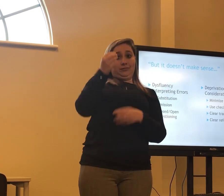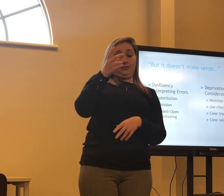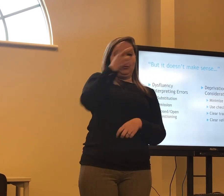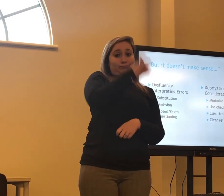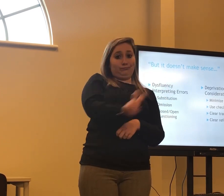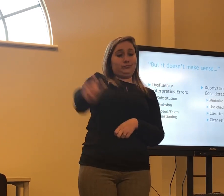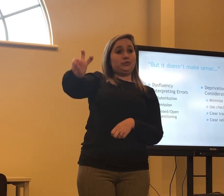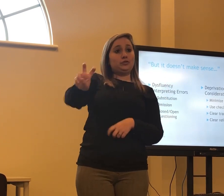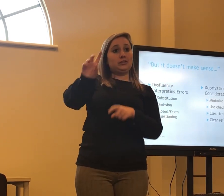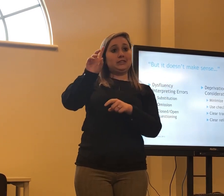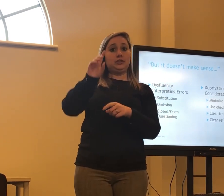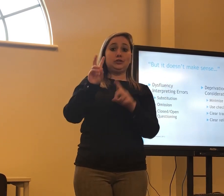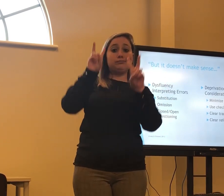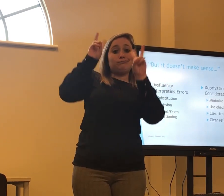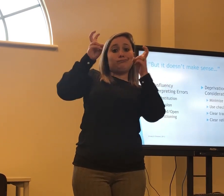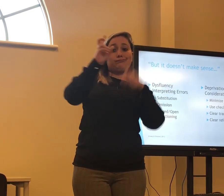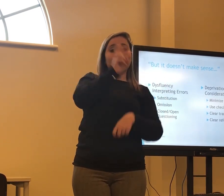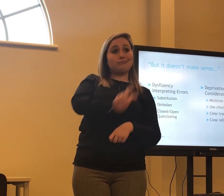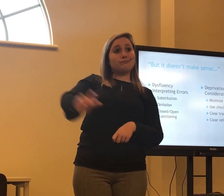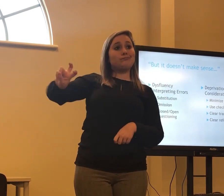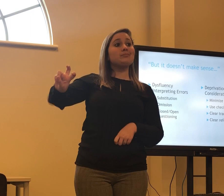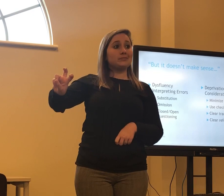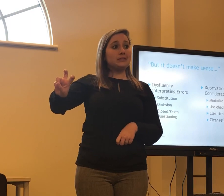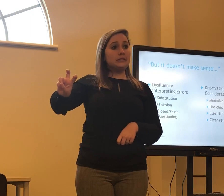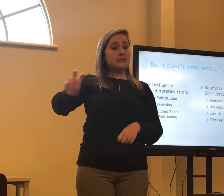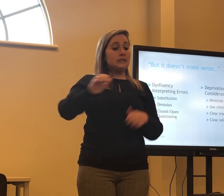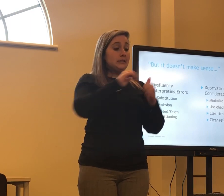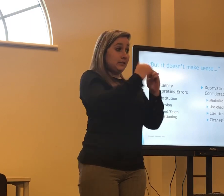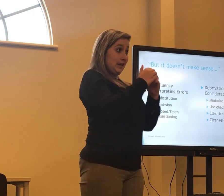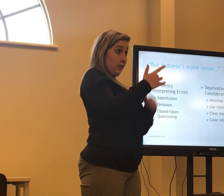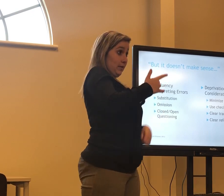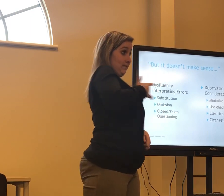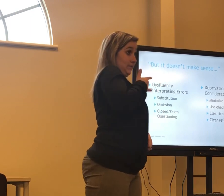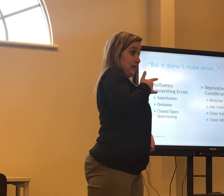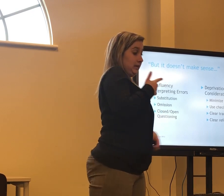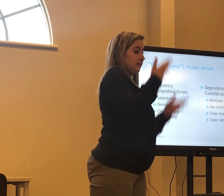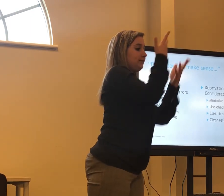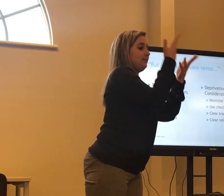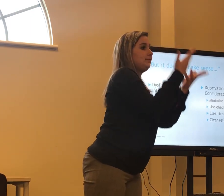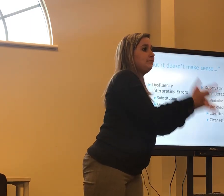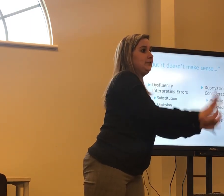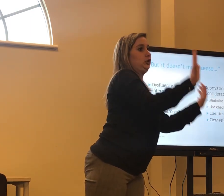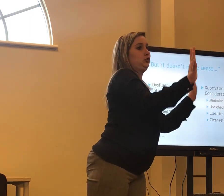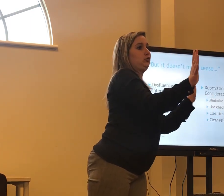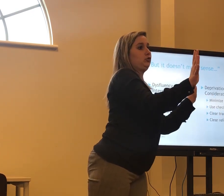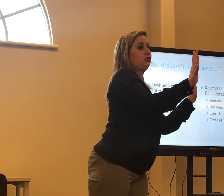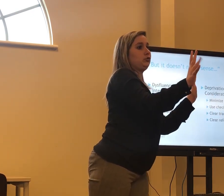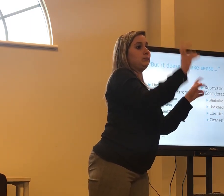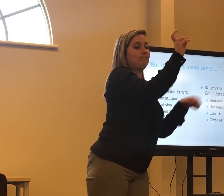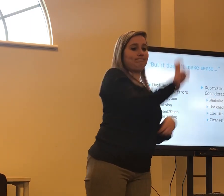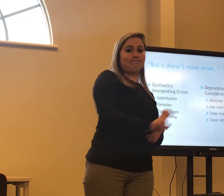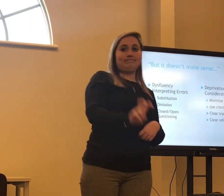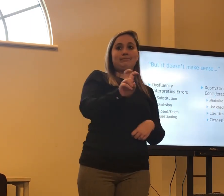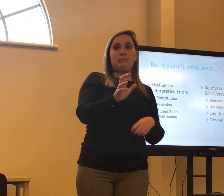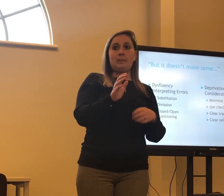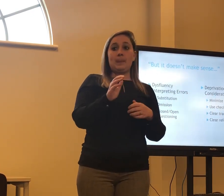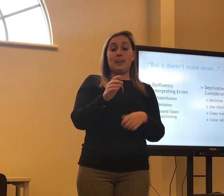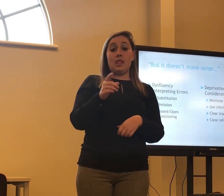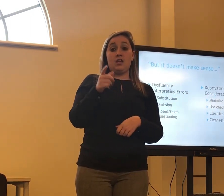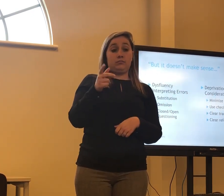You have to let them know, okay, how are you feeling? We're done. We're not talking about that anymore. Now we're talking about voices